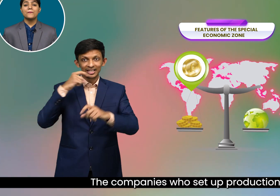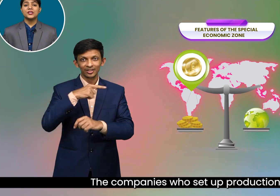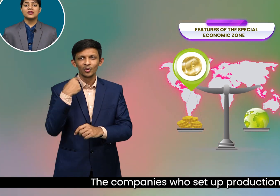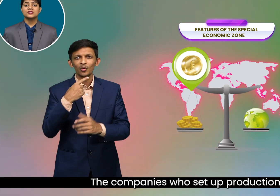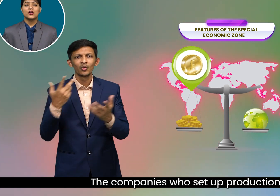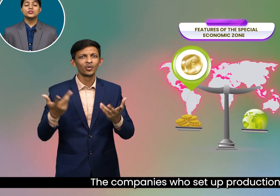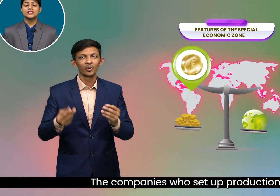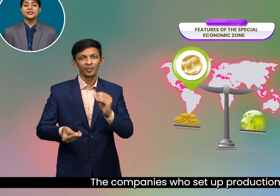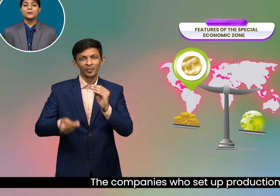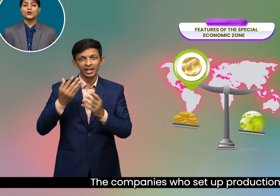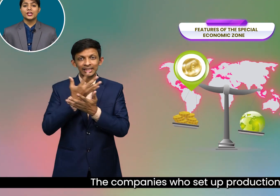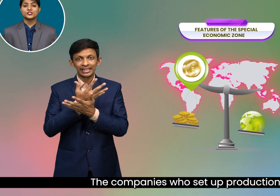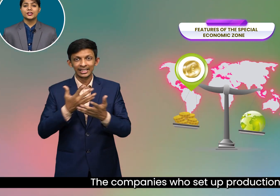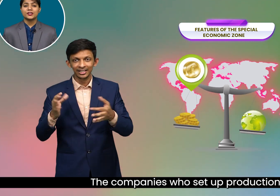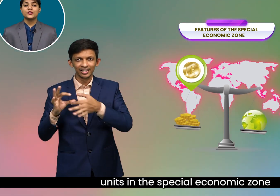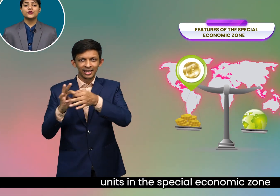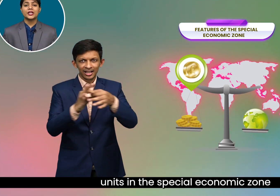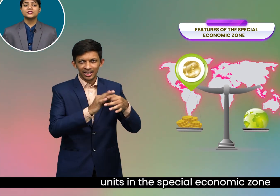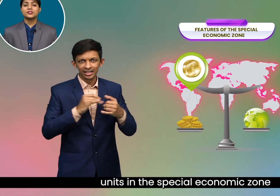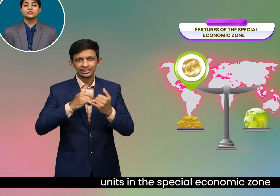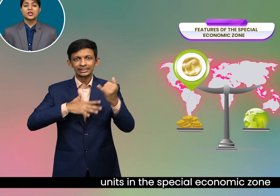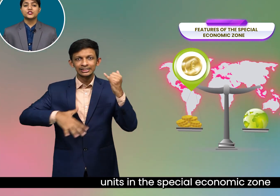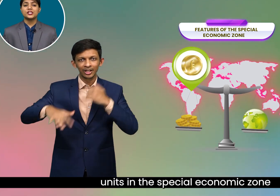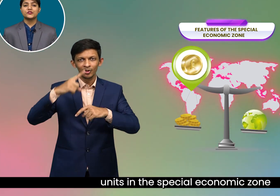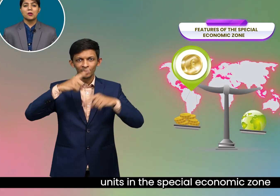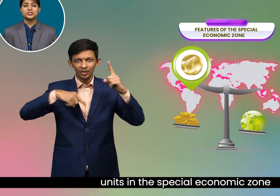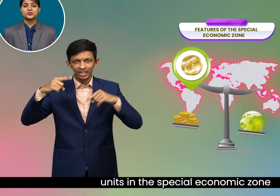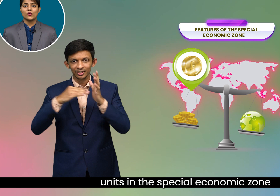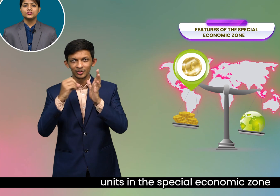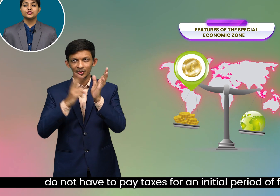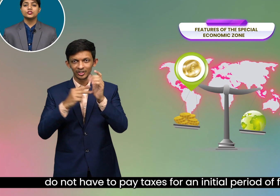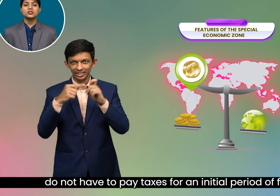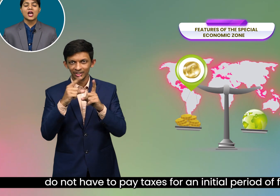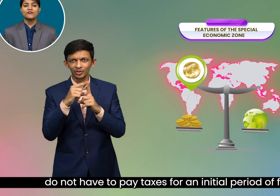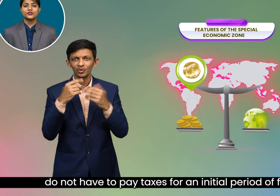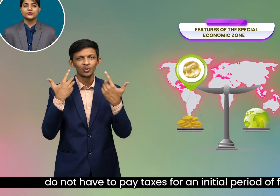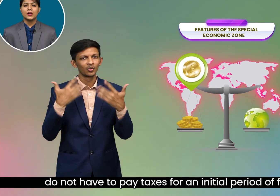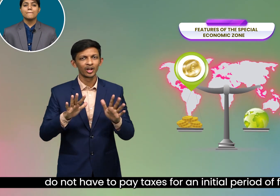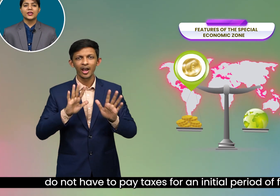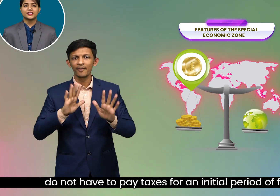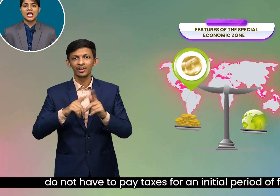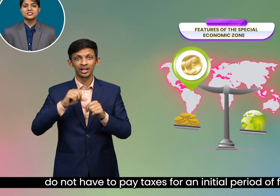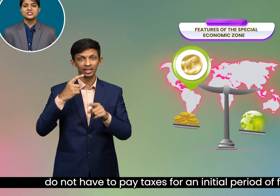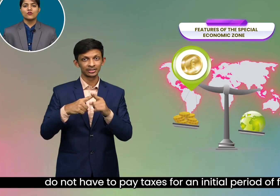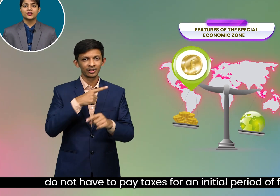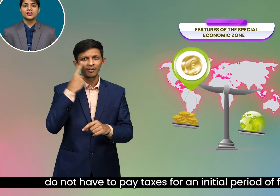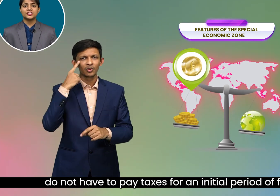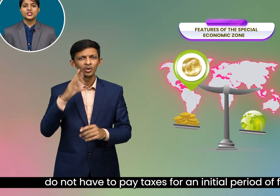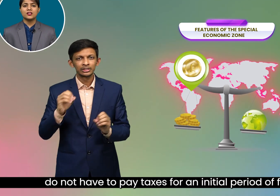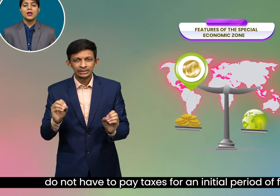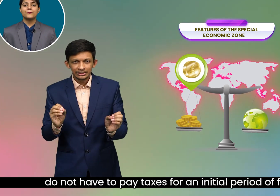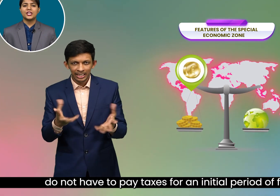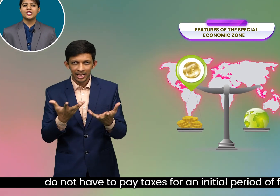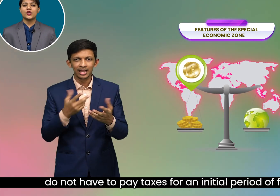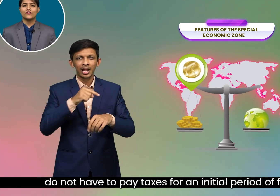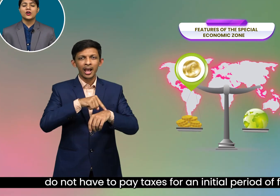The companies who set up production units in the Special Economic Zone do not have to pay taxes for